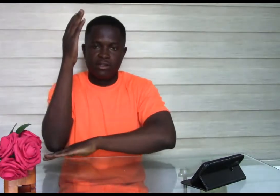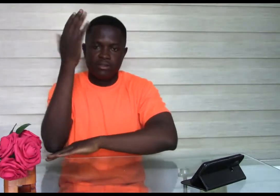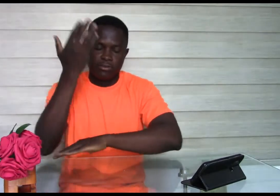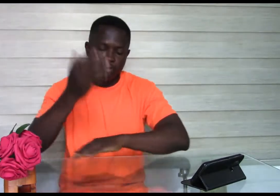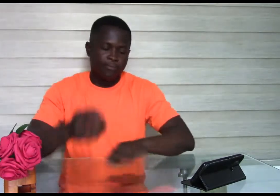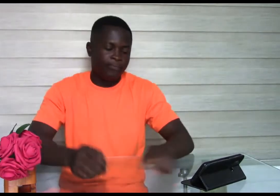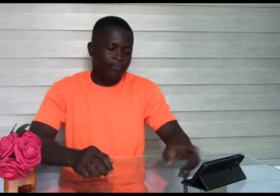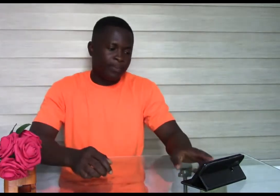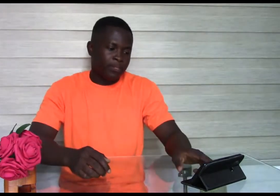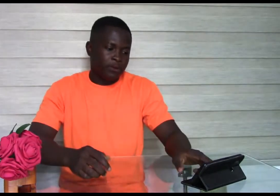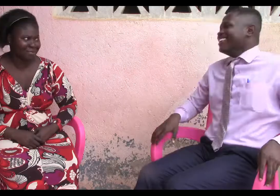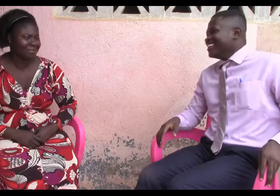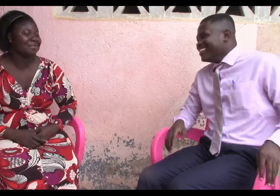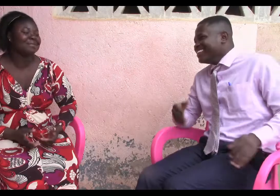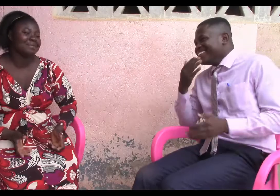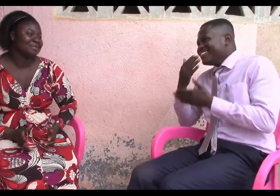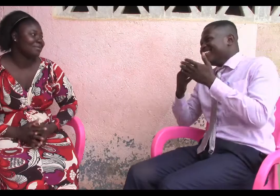well. Okay,